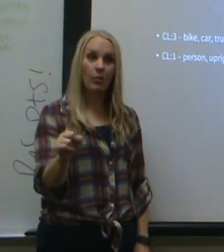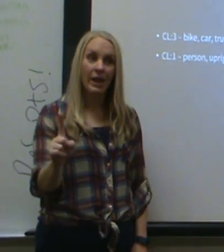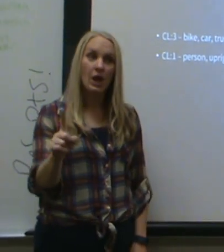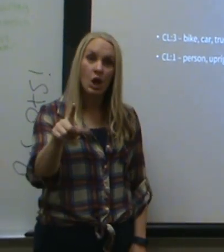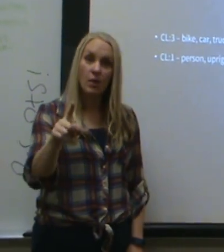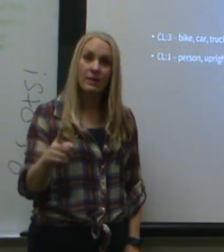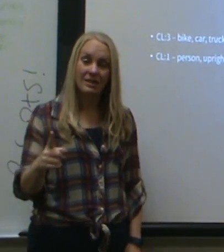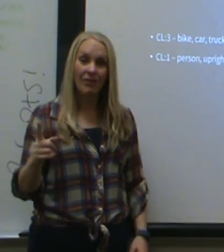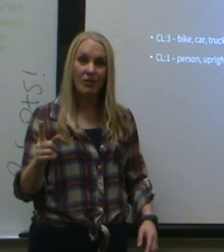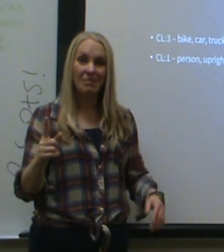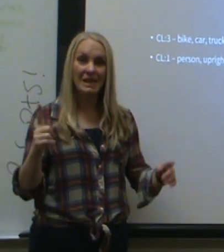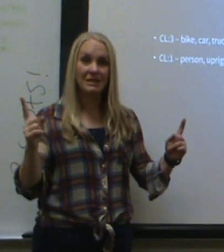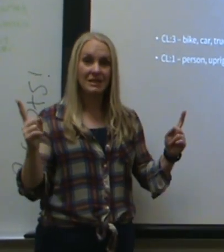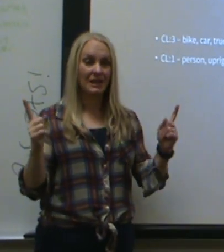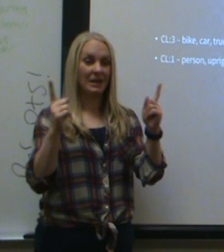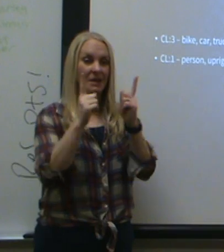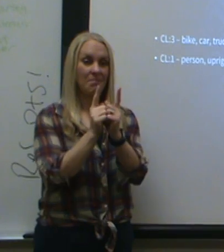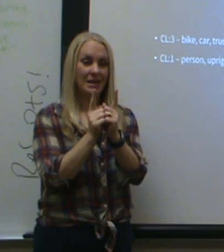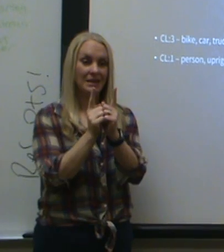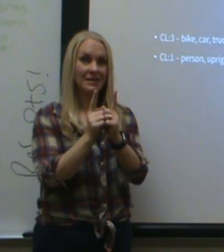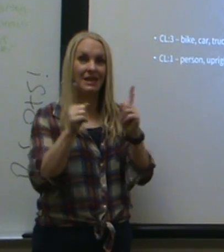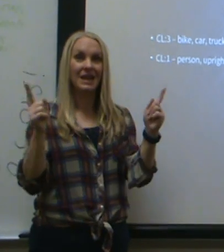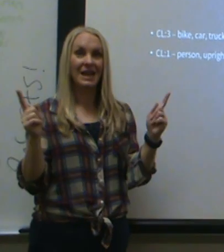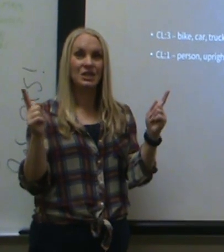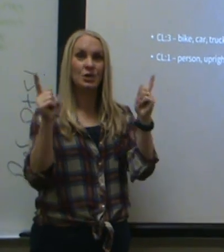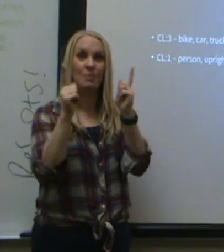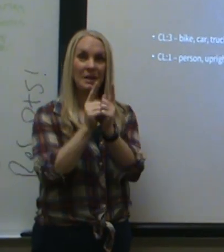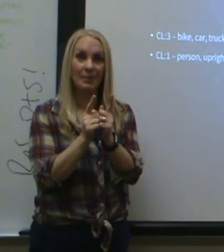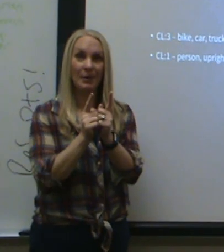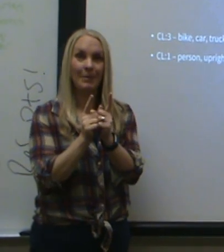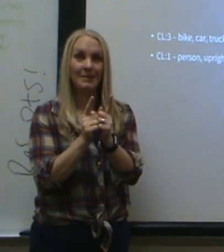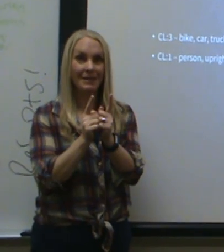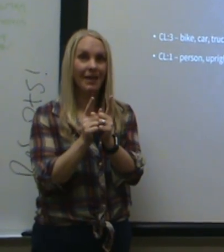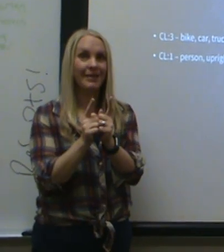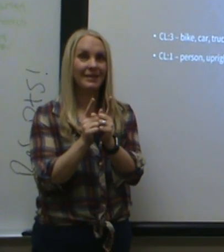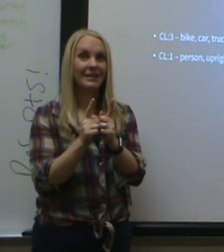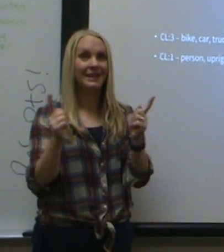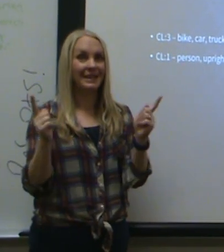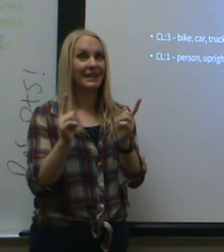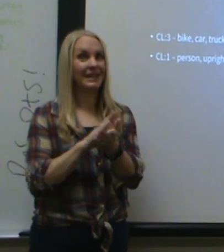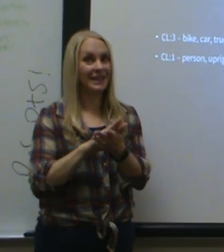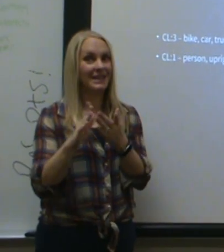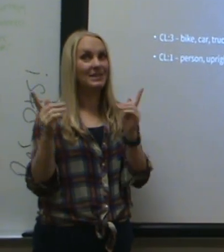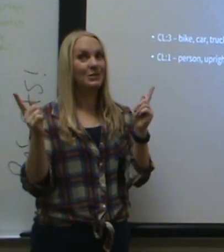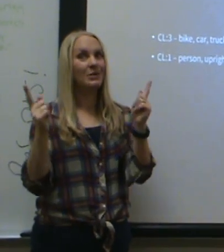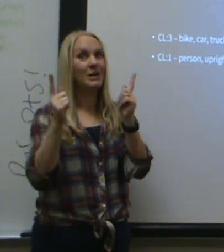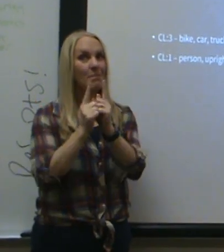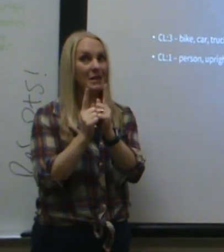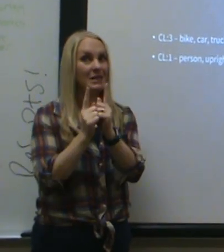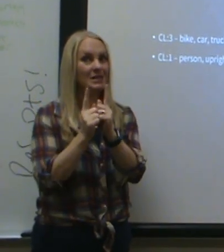right? The sign for meet, it's 2 people coming together. It's nice to meet